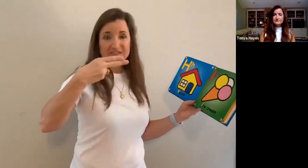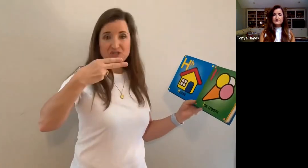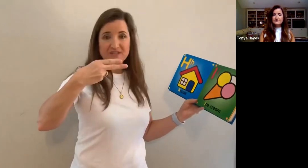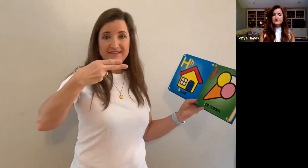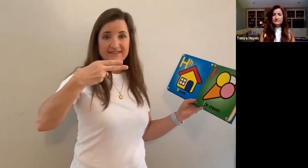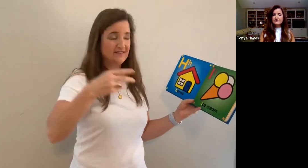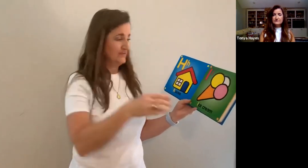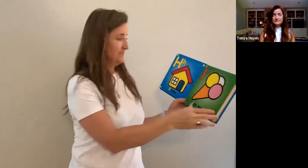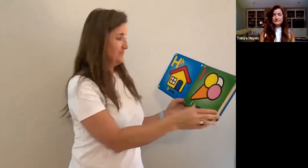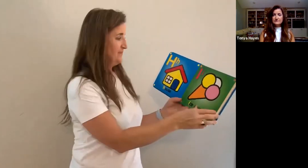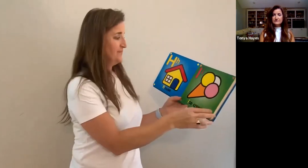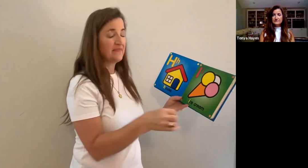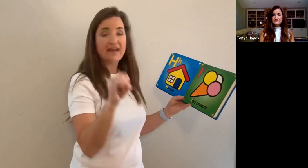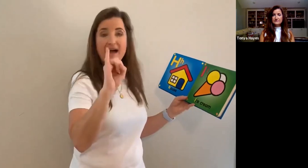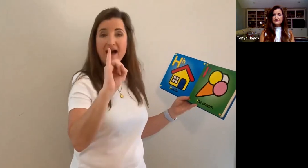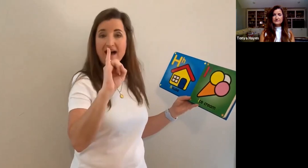H,